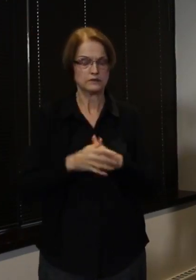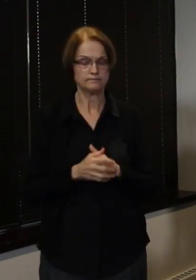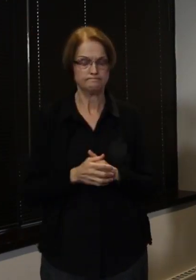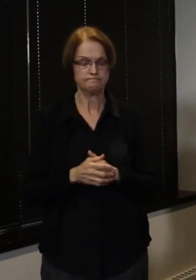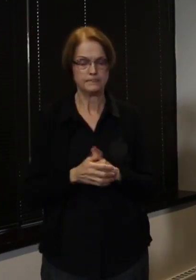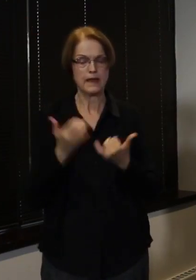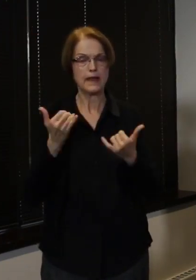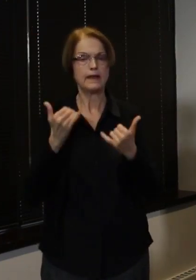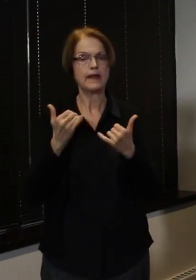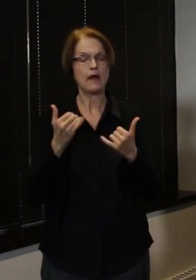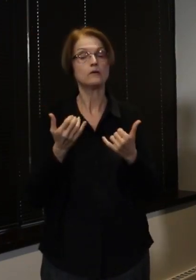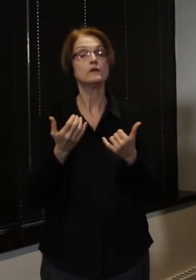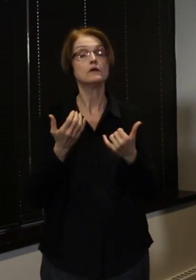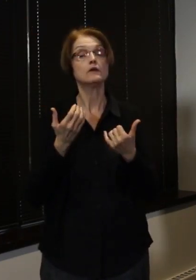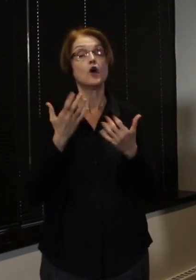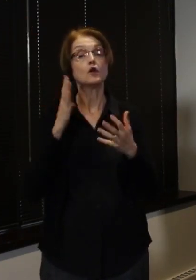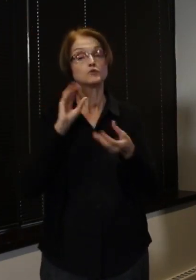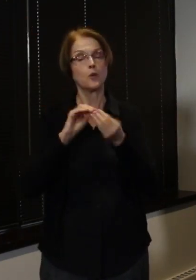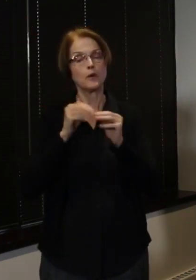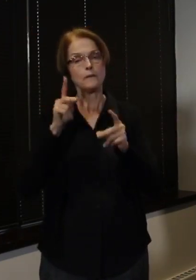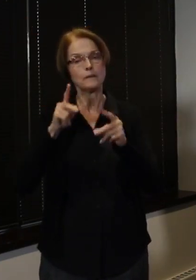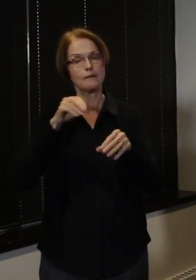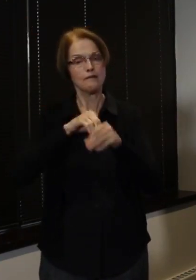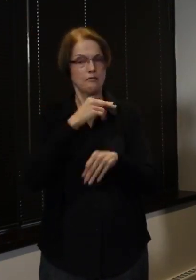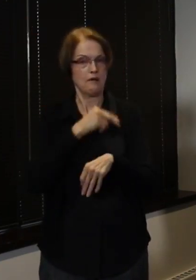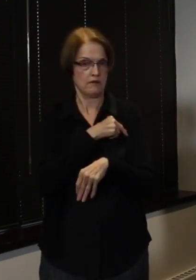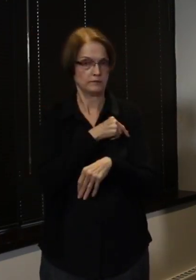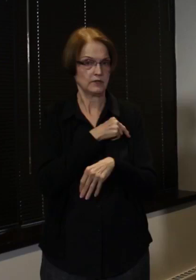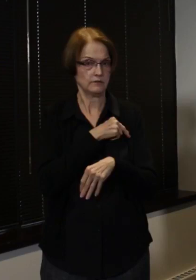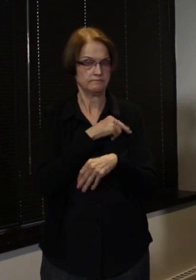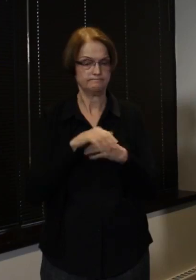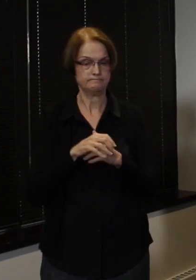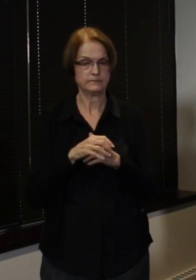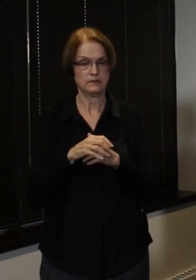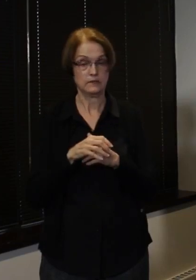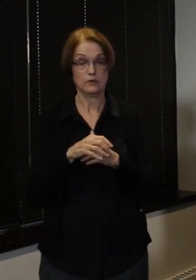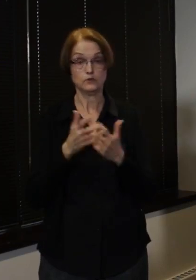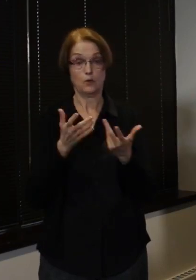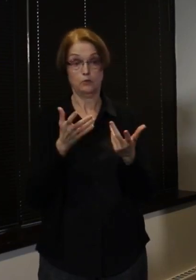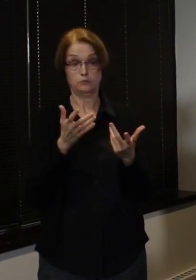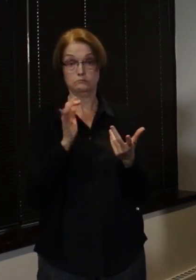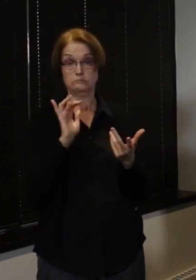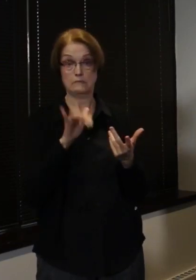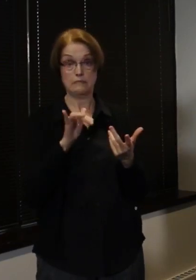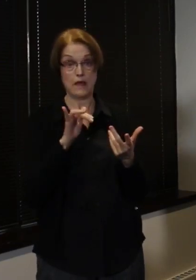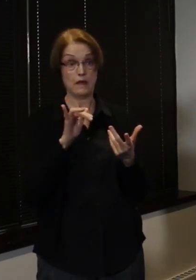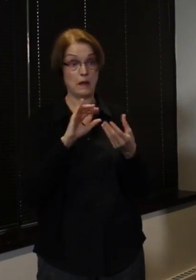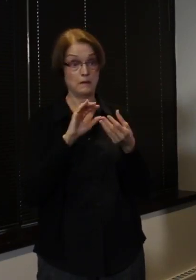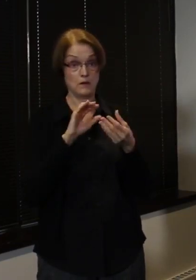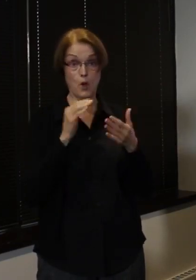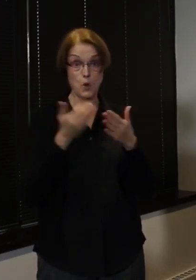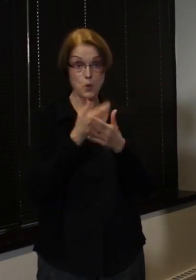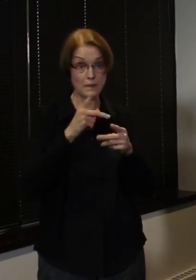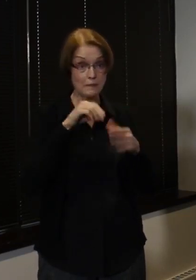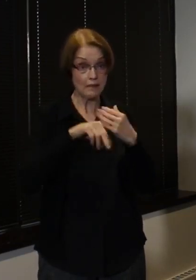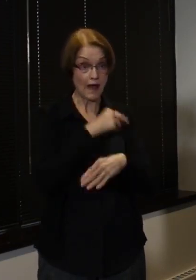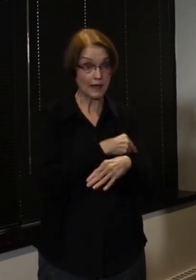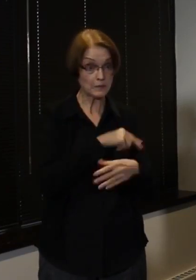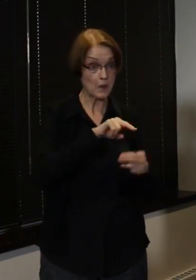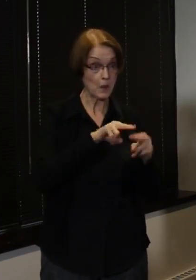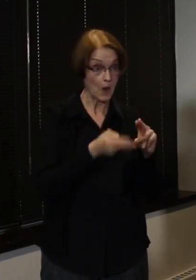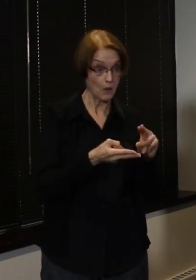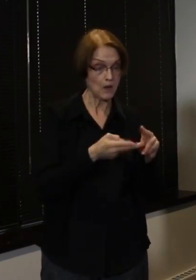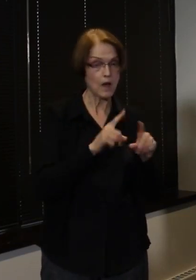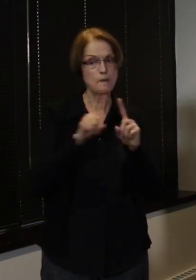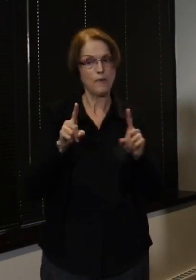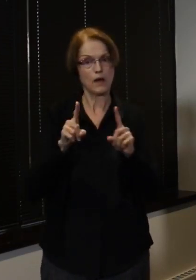Moving on to our hospitalizations. So as we've seen, though, despite that lower than expected admissions data, our census data has moved